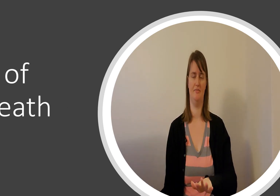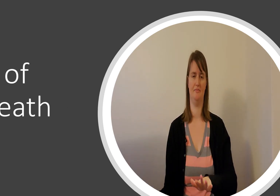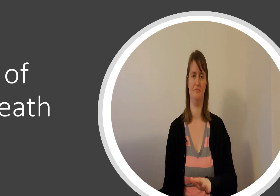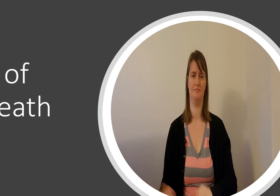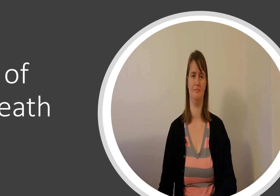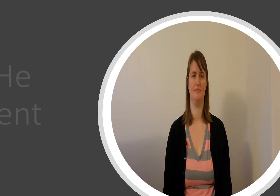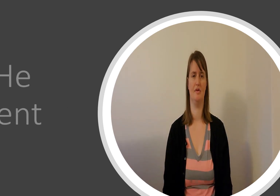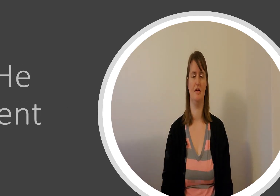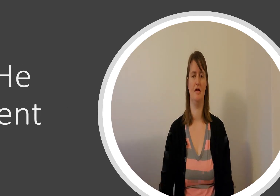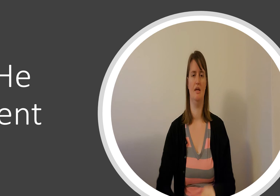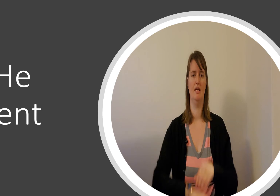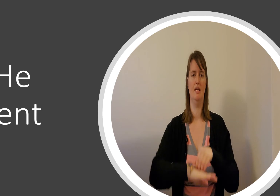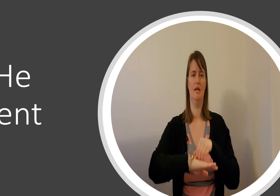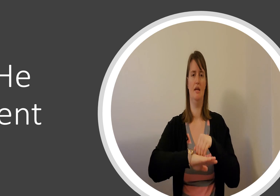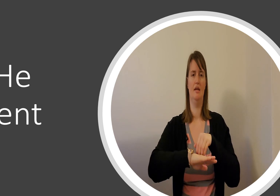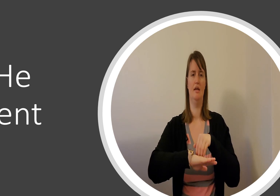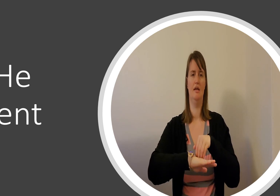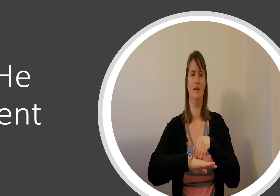death?